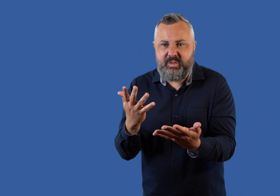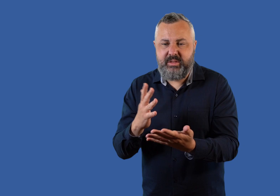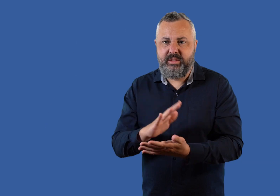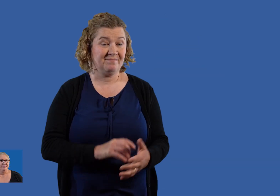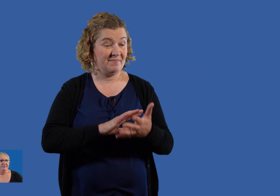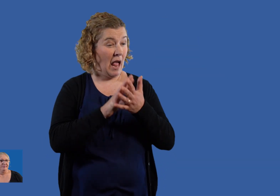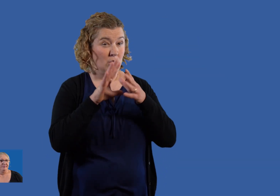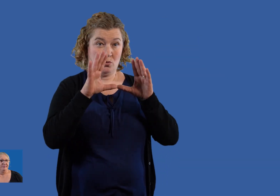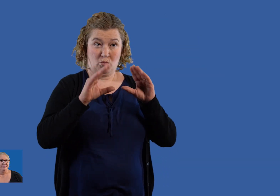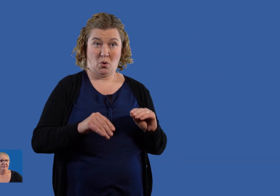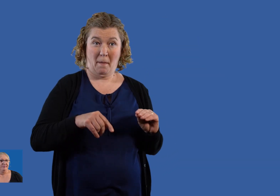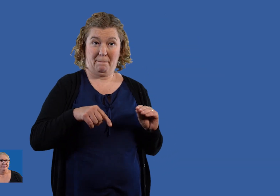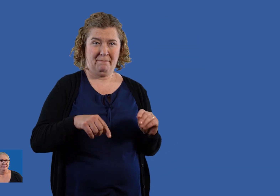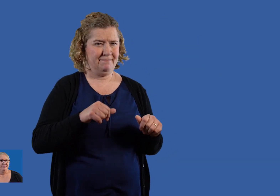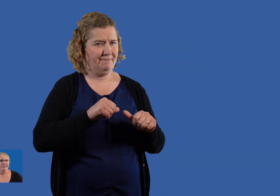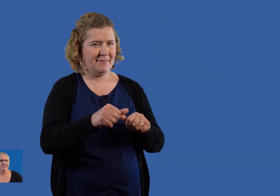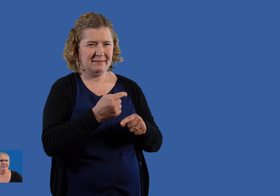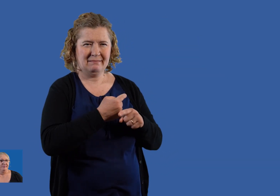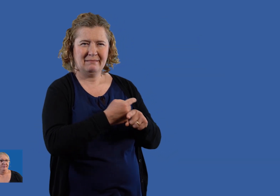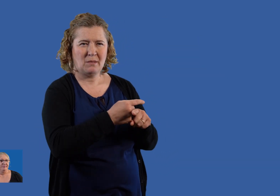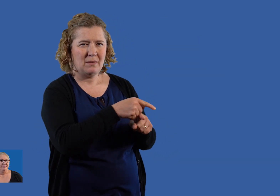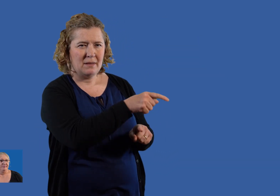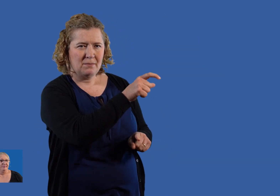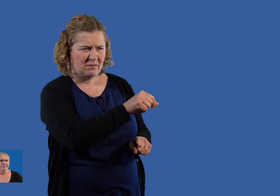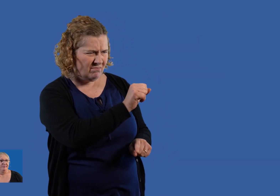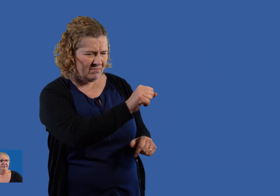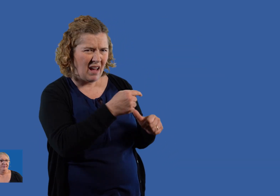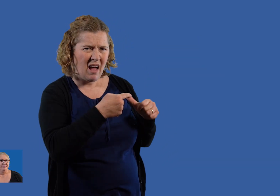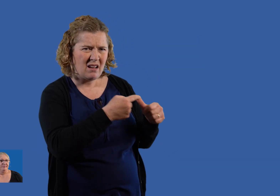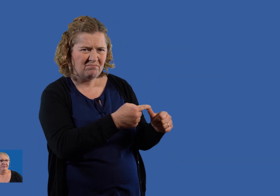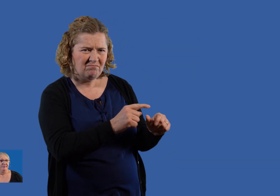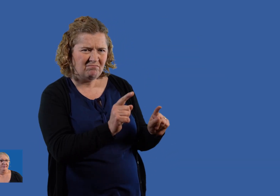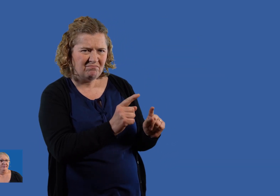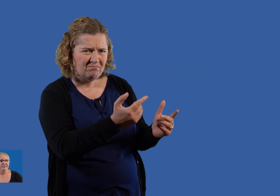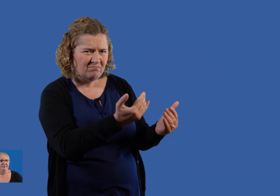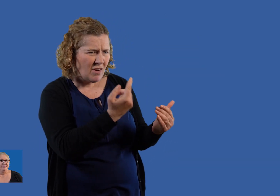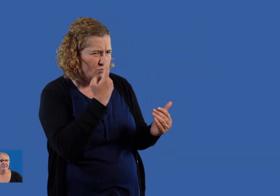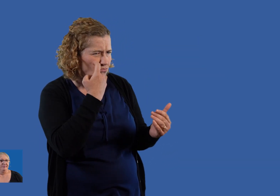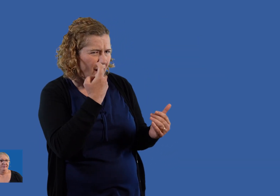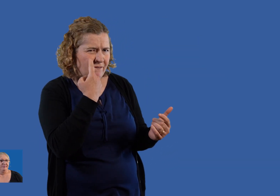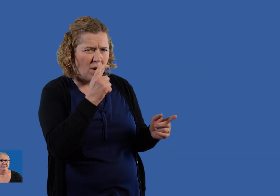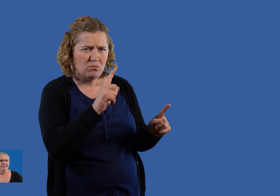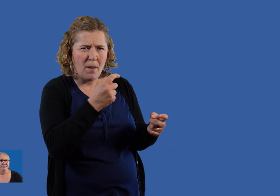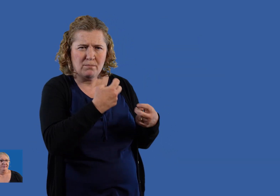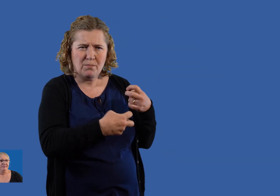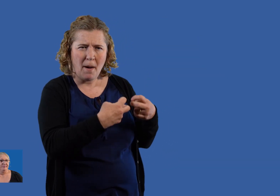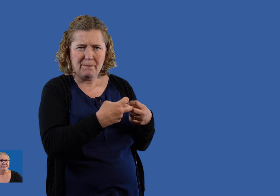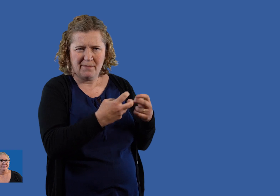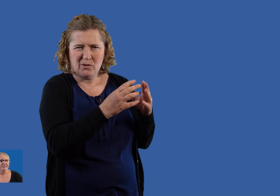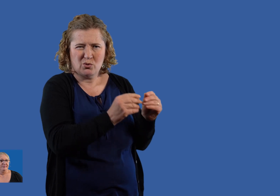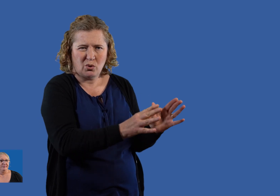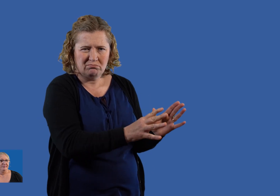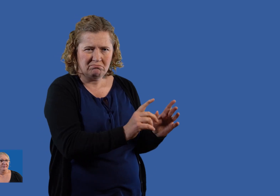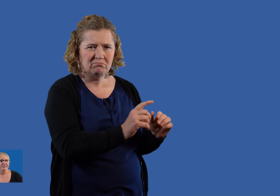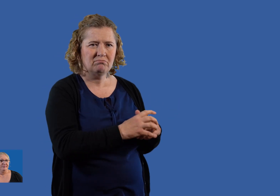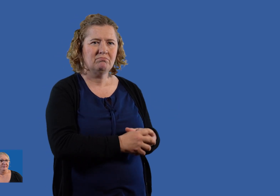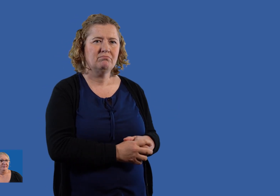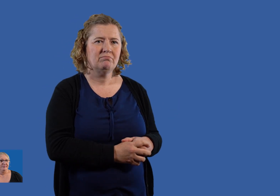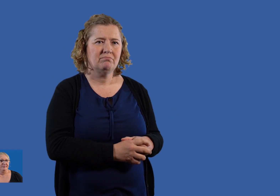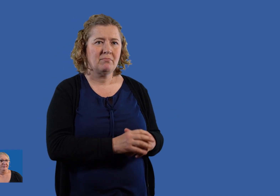it? Well, to do this means talking to them about their answers and trying to find a solution for their problem. Try